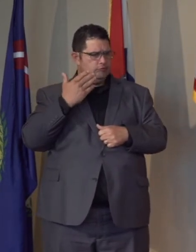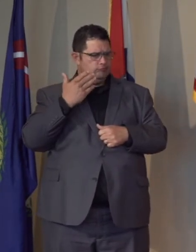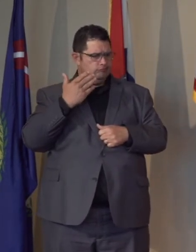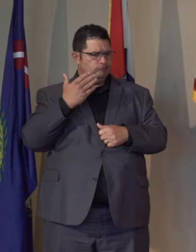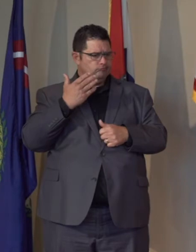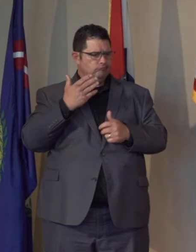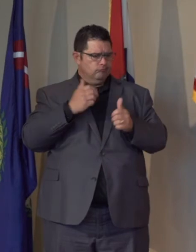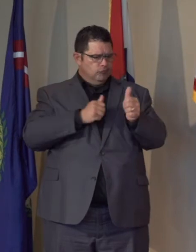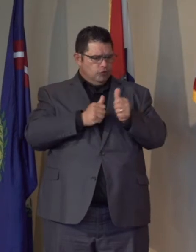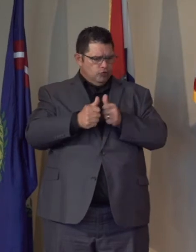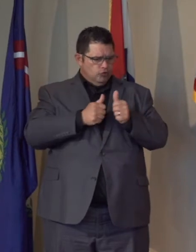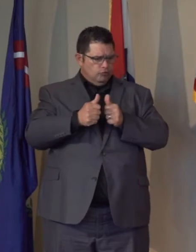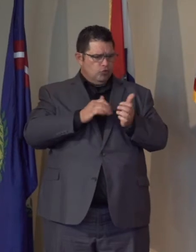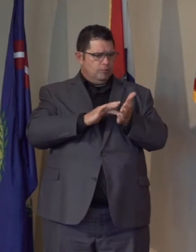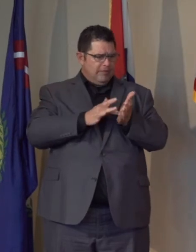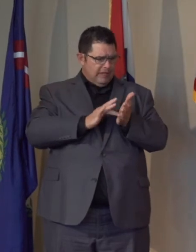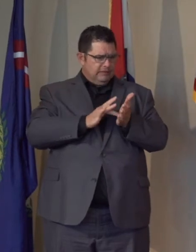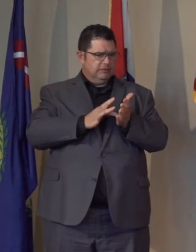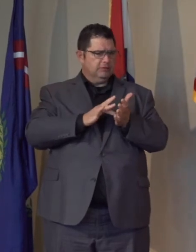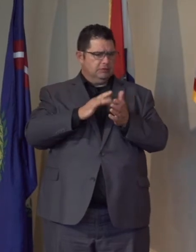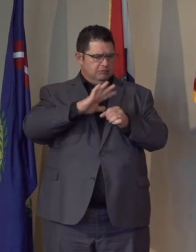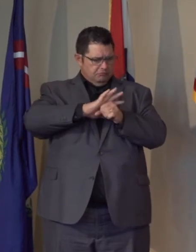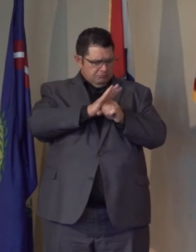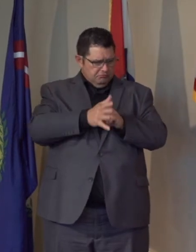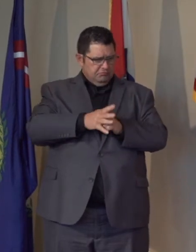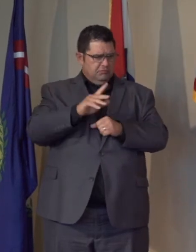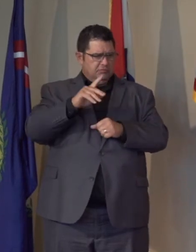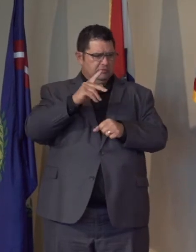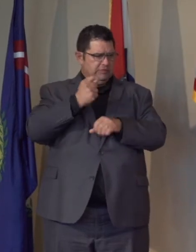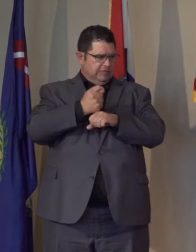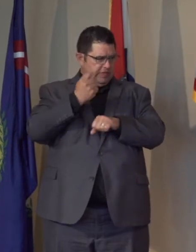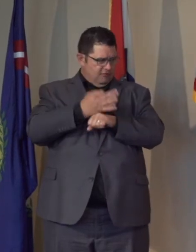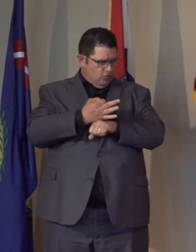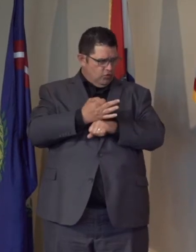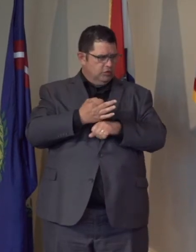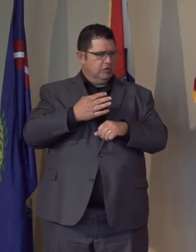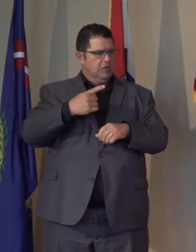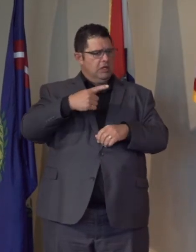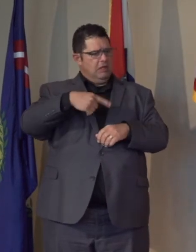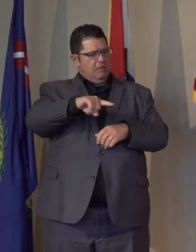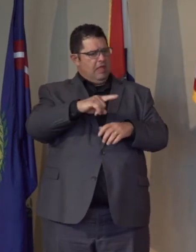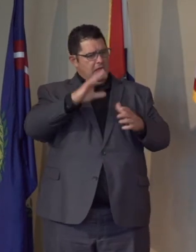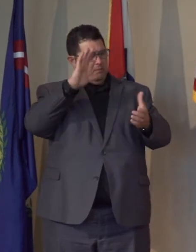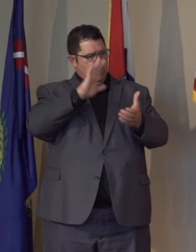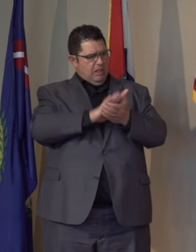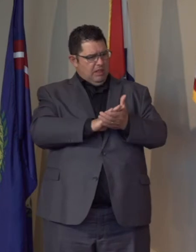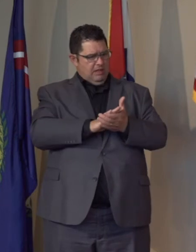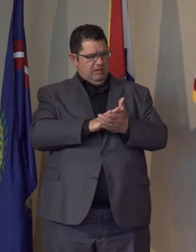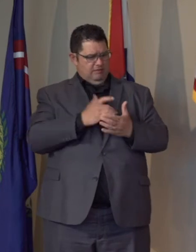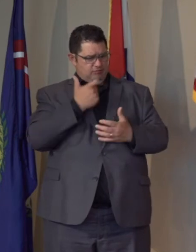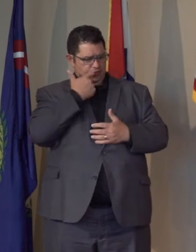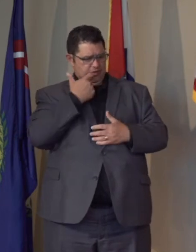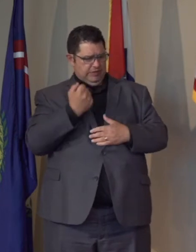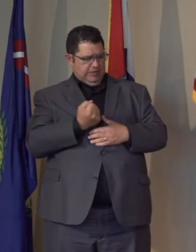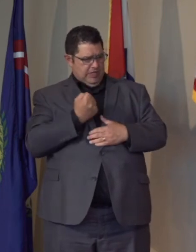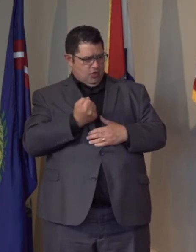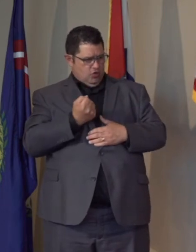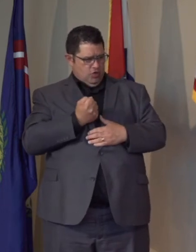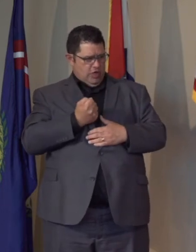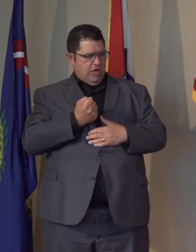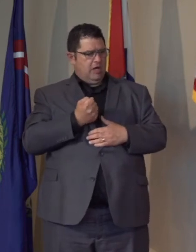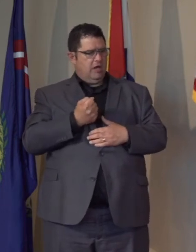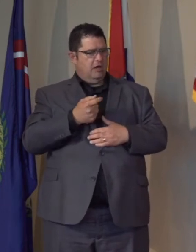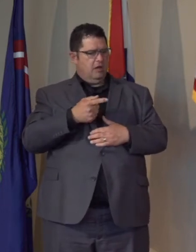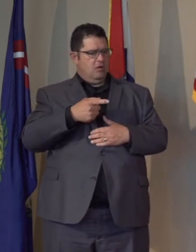medicine COVID-19 task force had said they believed as of Saturday they kind of rolled out their phase 2 of what